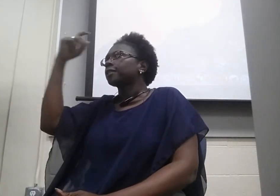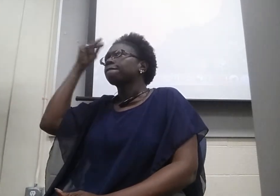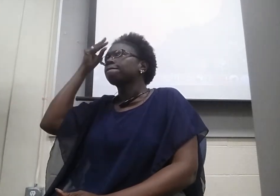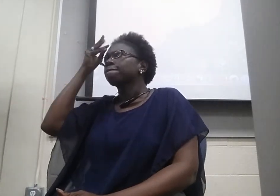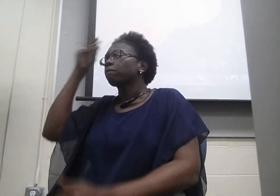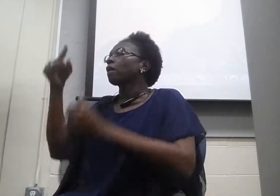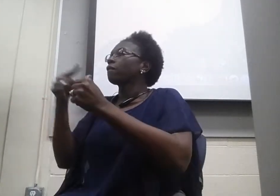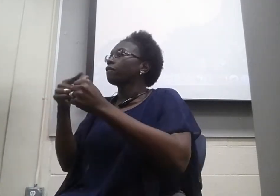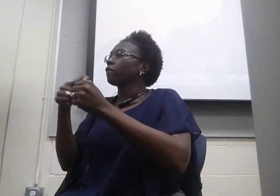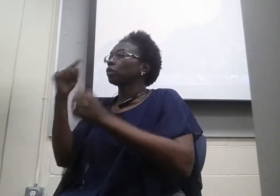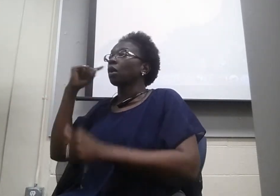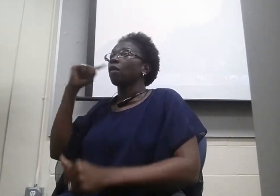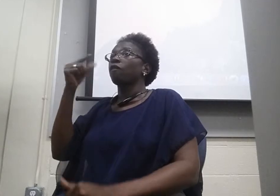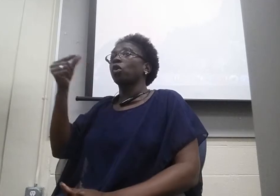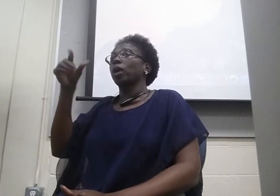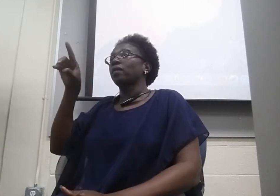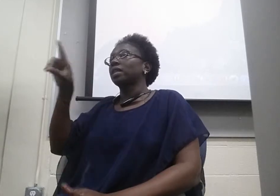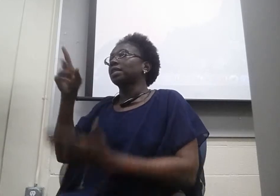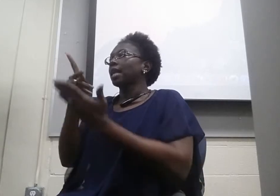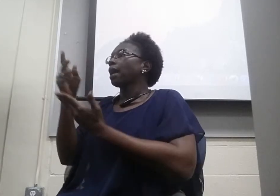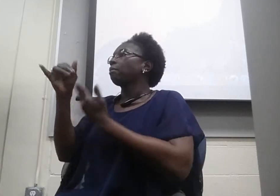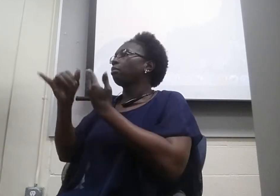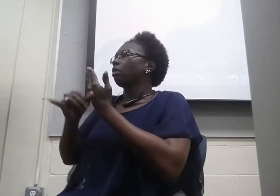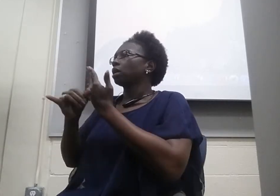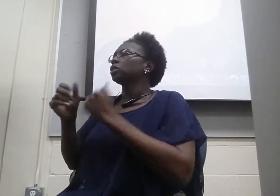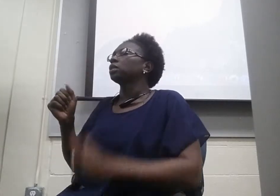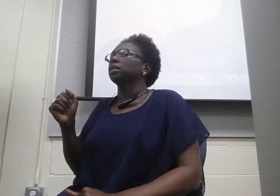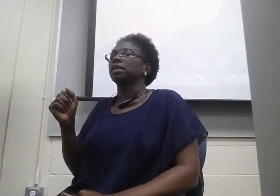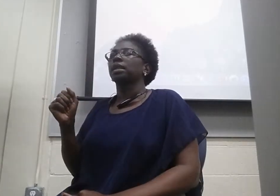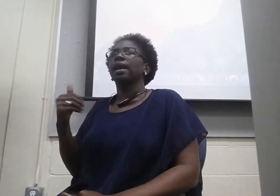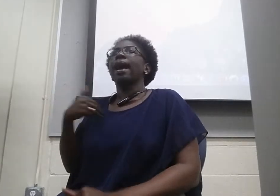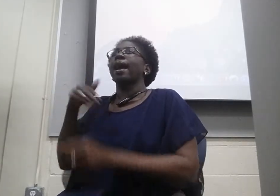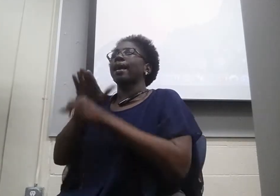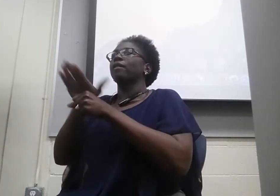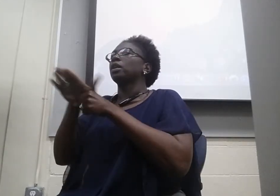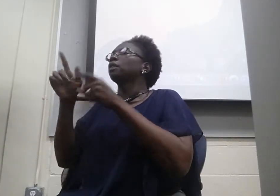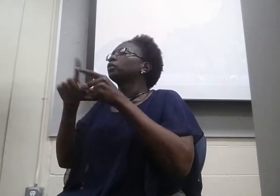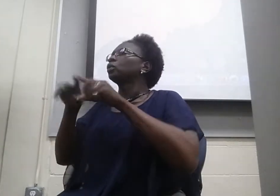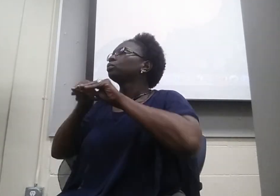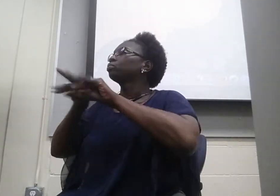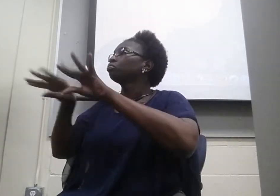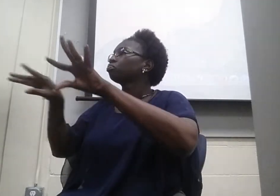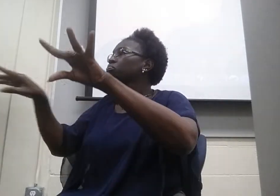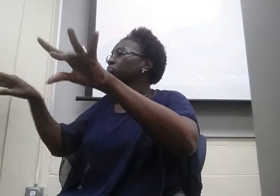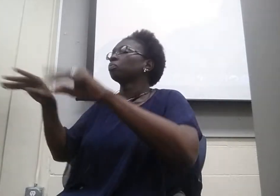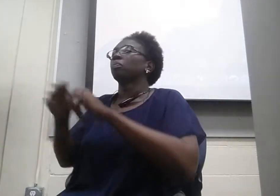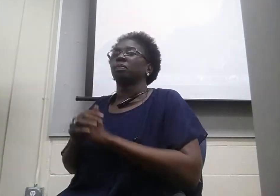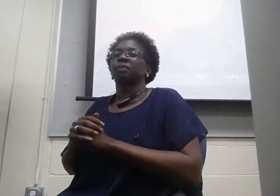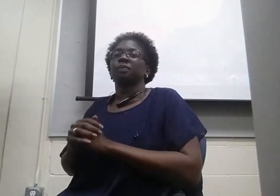for graphic design projects, there's probably one for every two of you. So if you guys don't mind sharing, let's see if I have to go